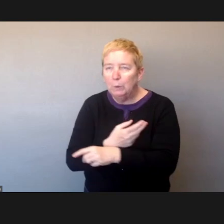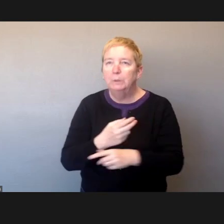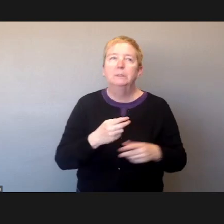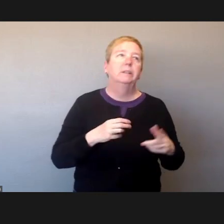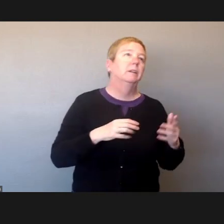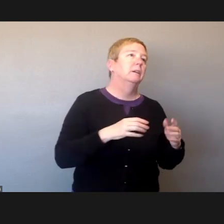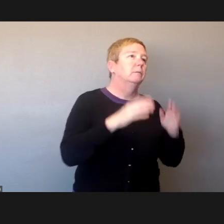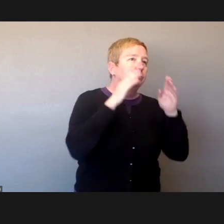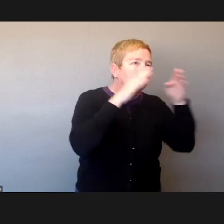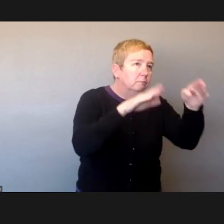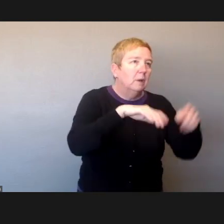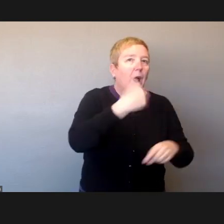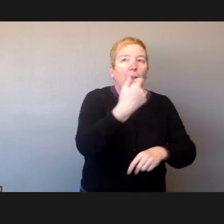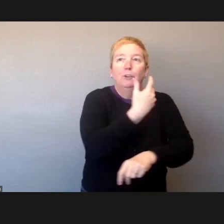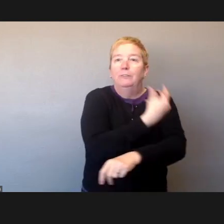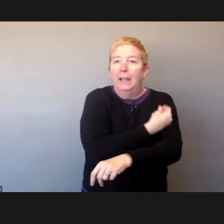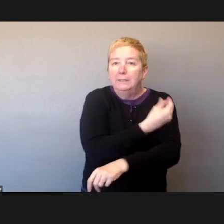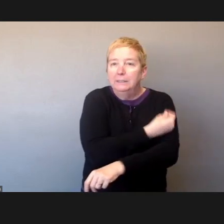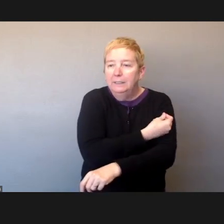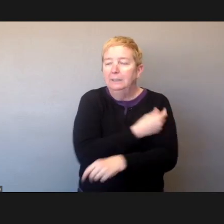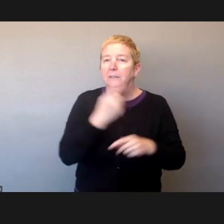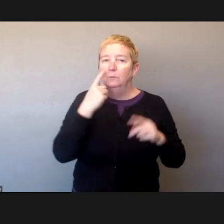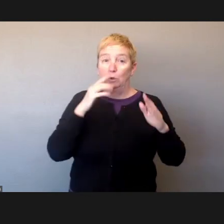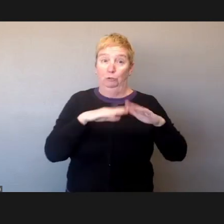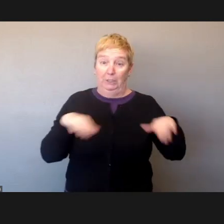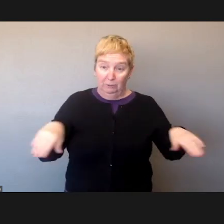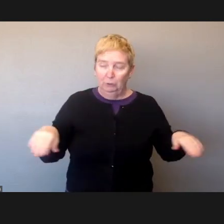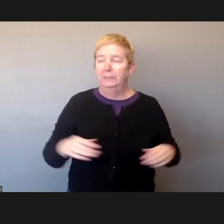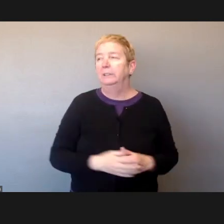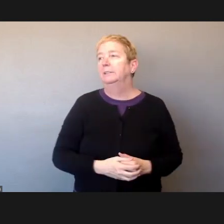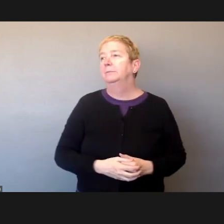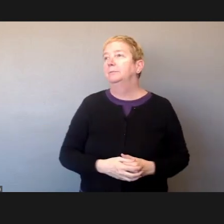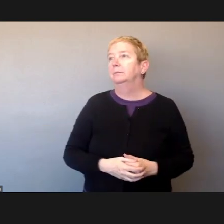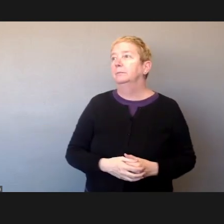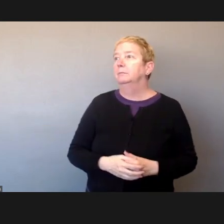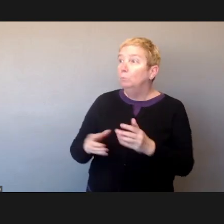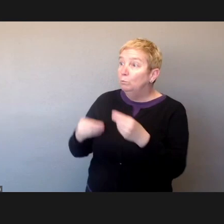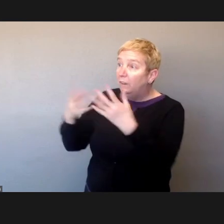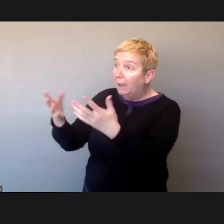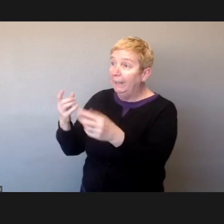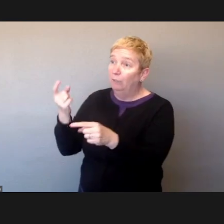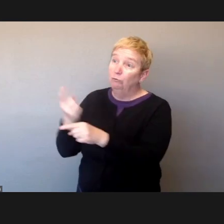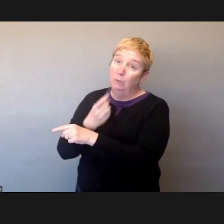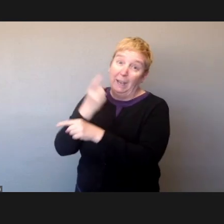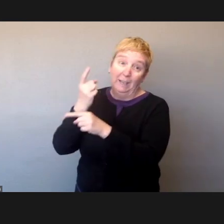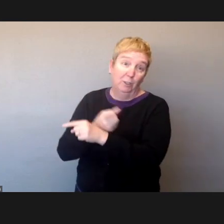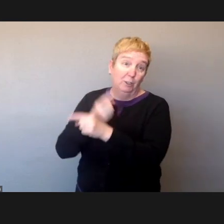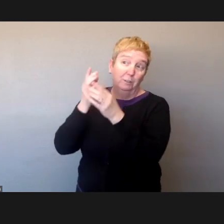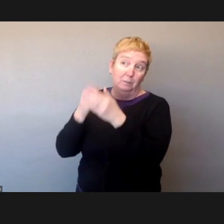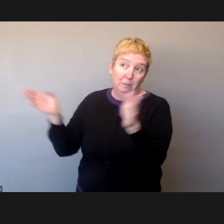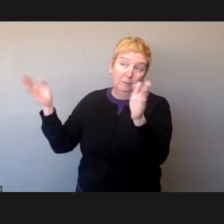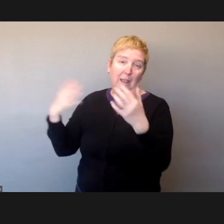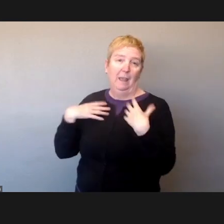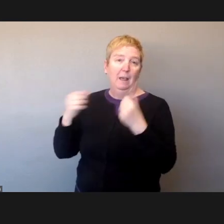and encourage, particularly among kids, providing regular health care in our DOH offices and public health clinics